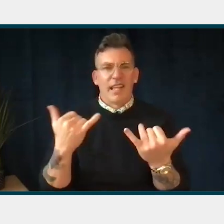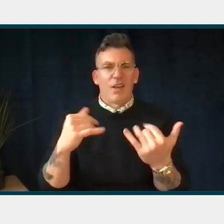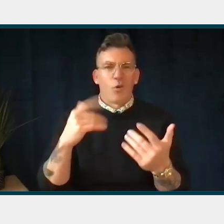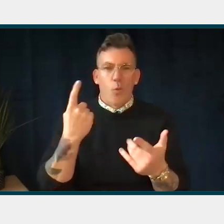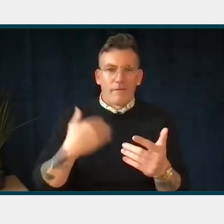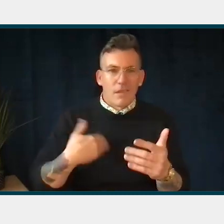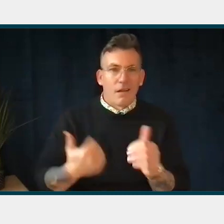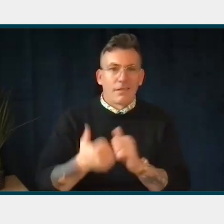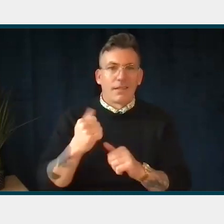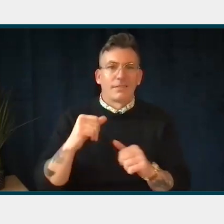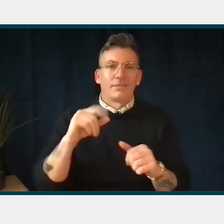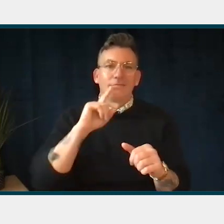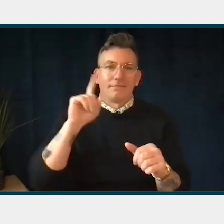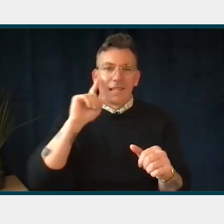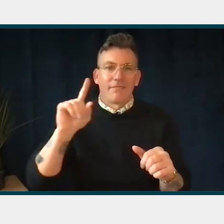deaf, right?